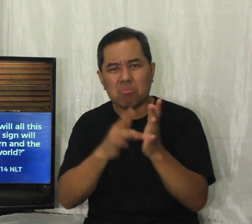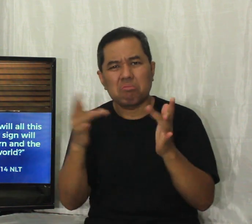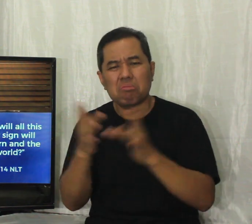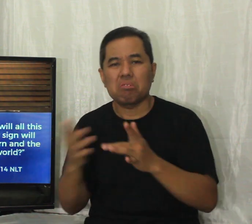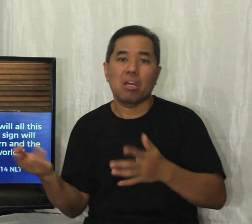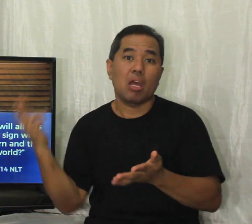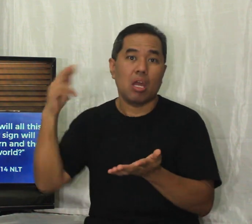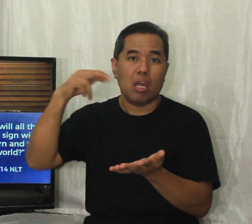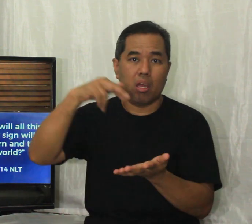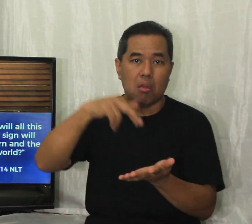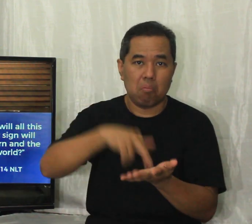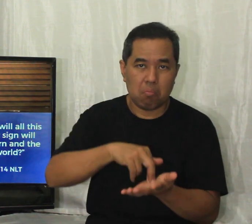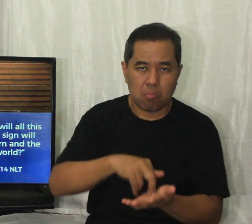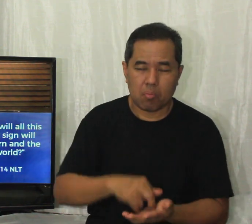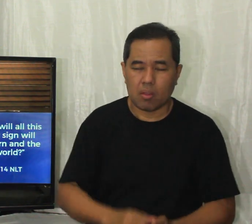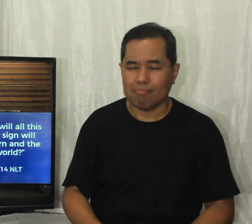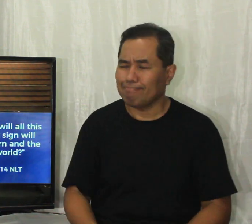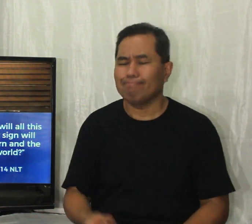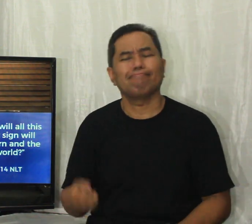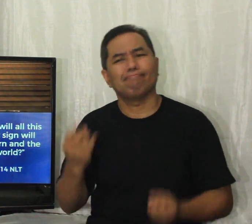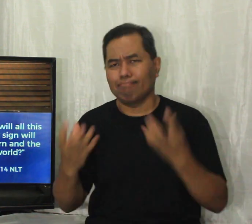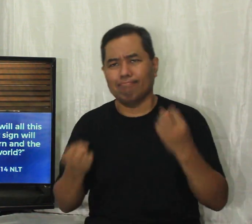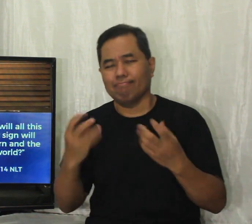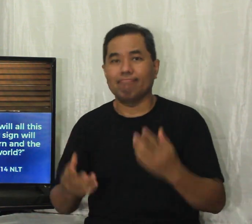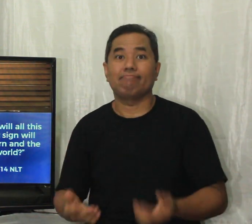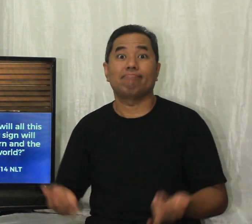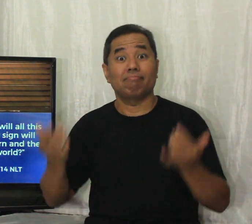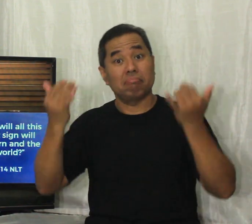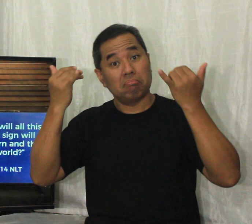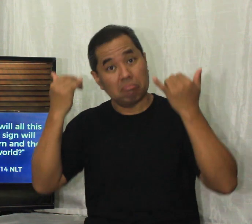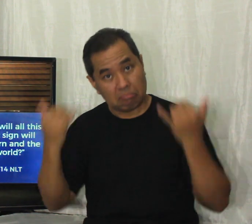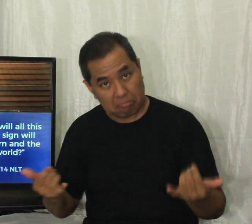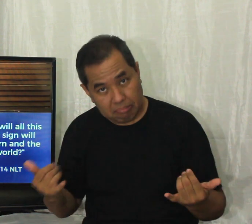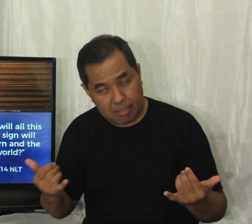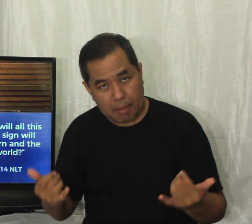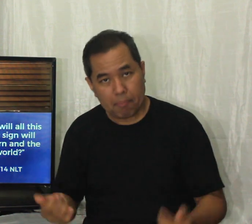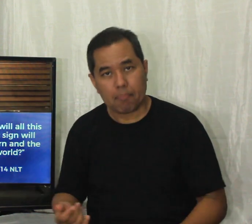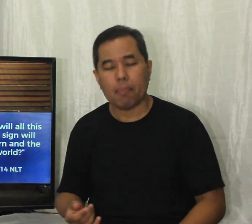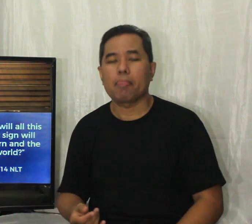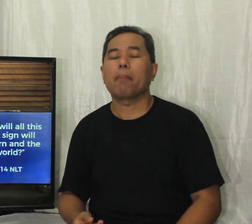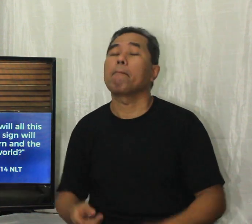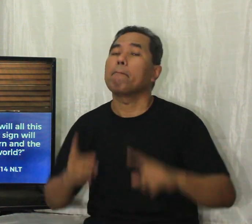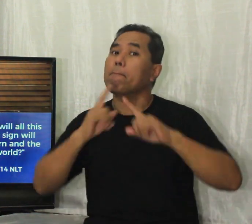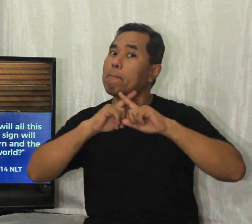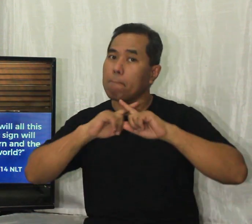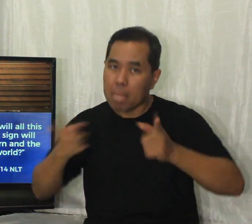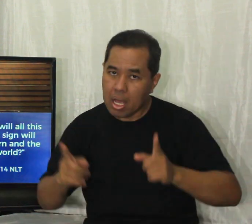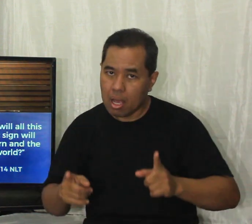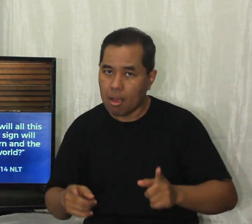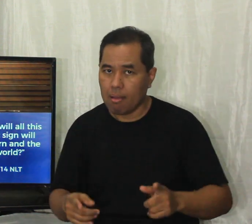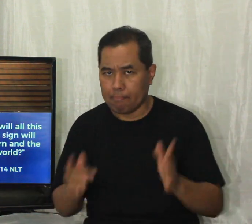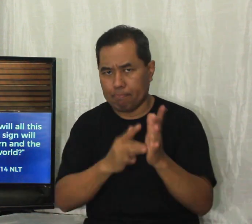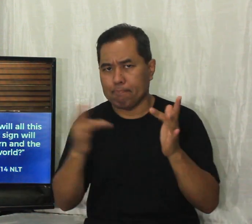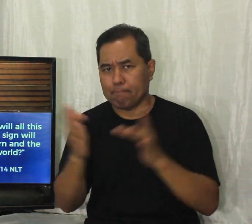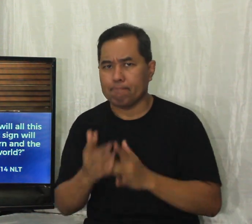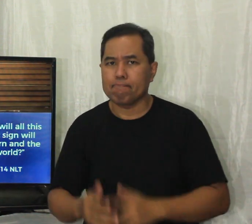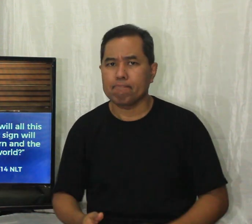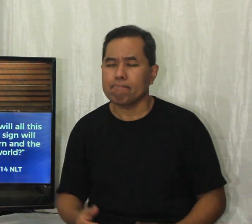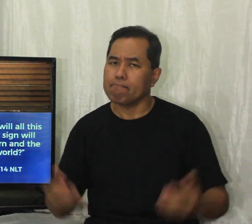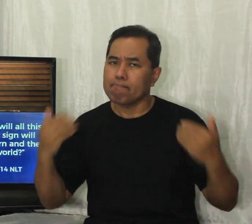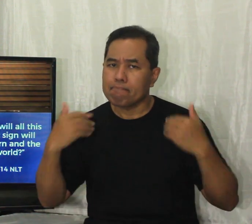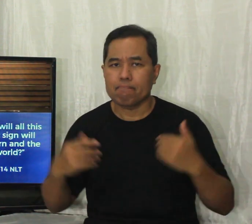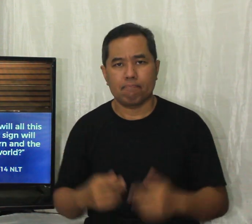even previous years. And up to now, there are people who are still wanting to do that. Well, Jesus, again, has something to say about this.